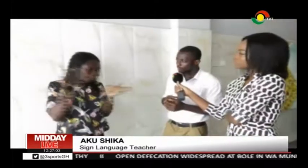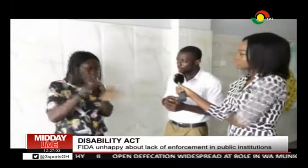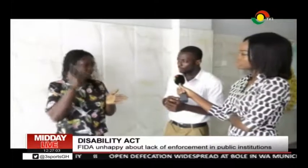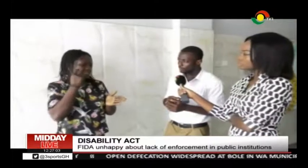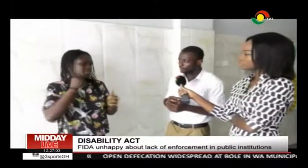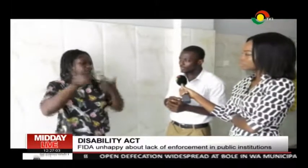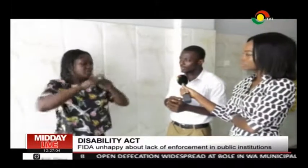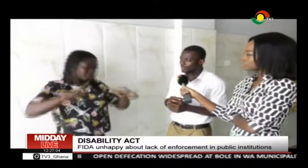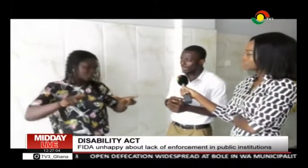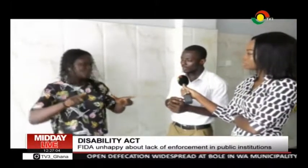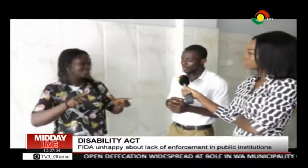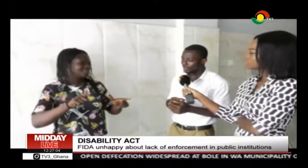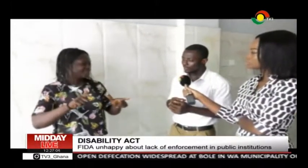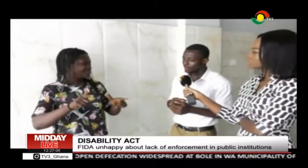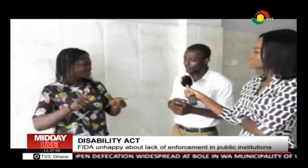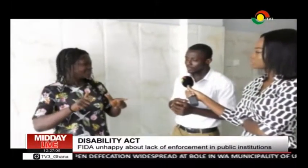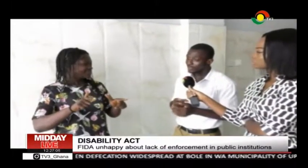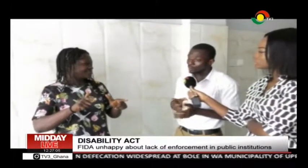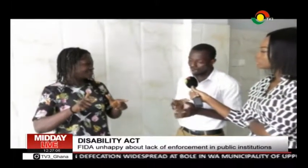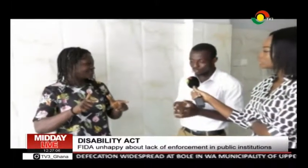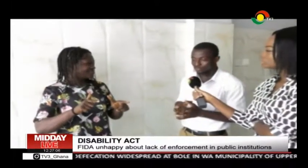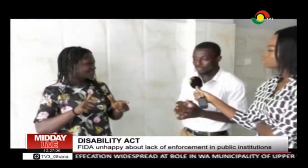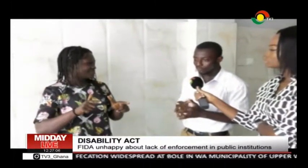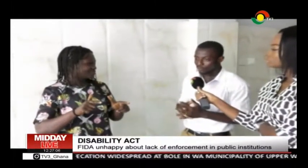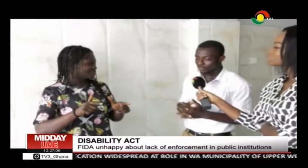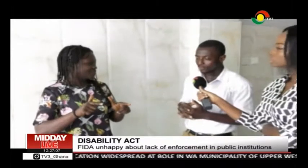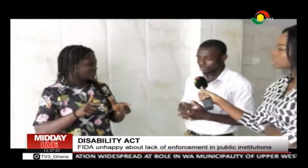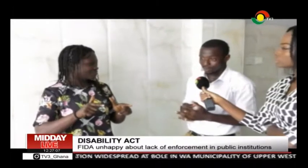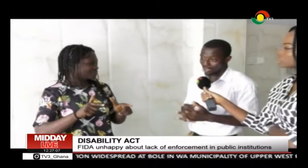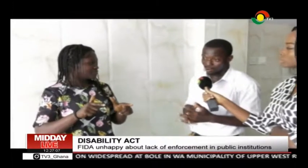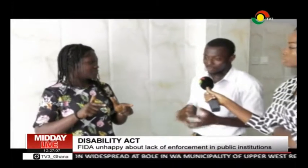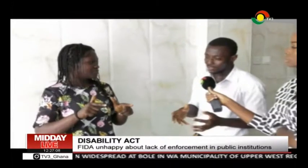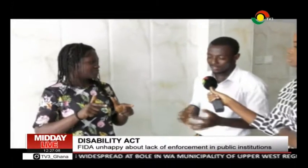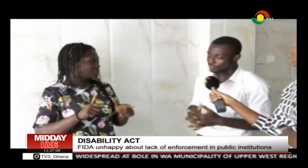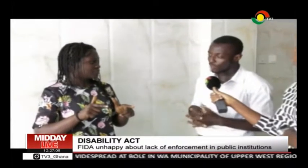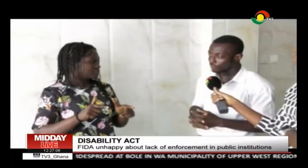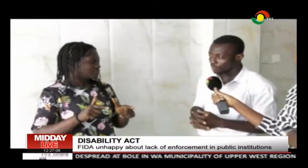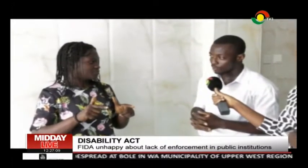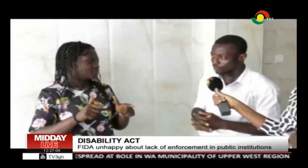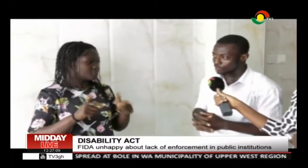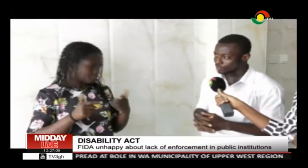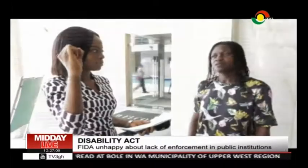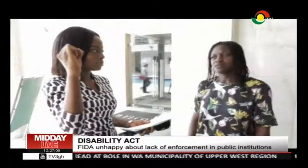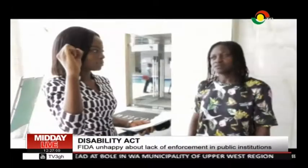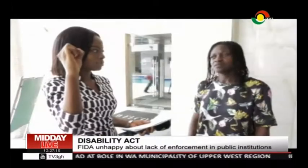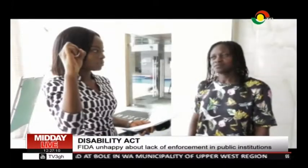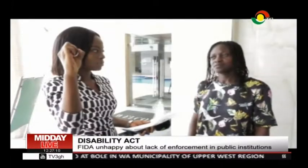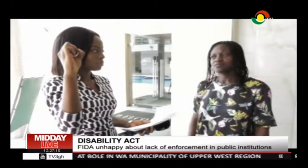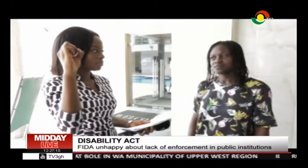laments until her encounter with the news team, she was unaware that the Disability Act had already been passed. Adding, the challenges she